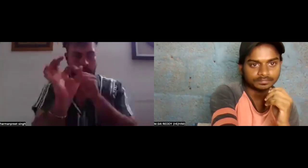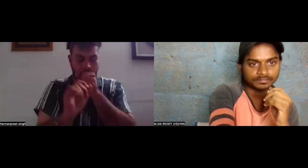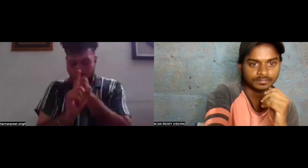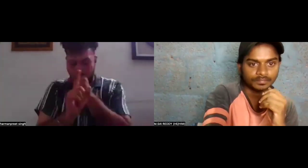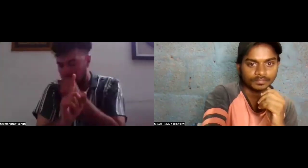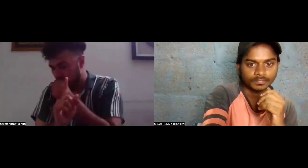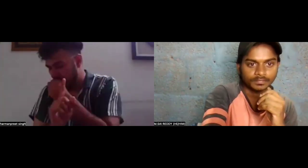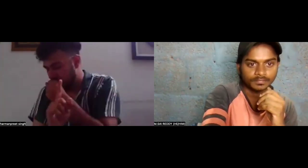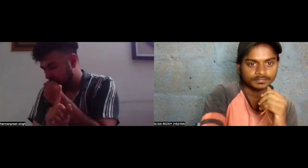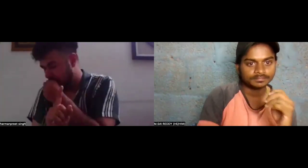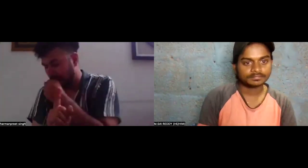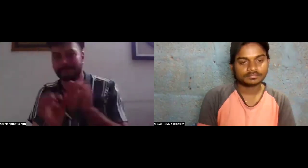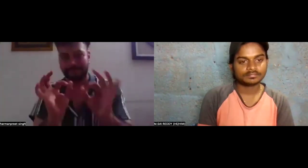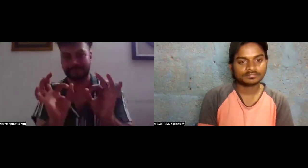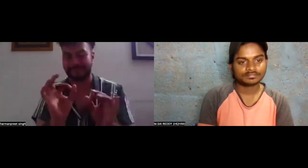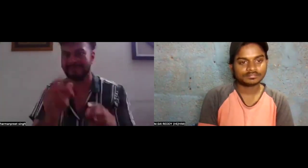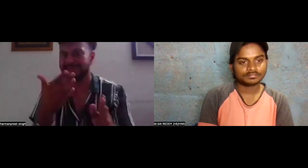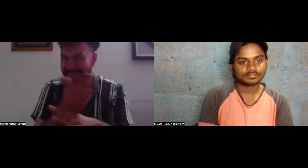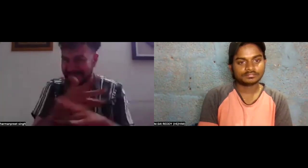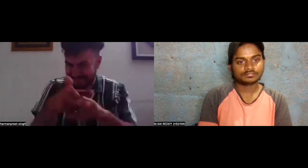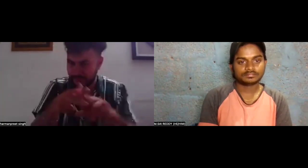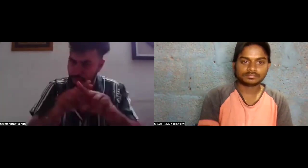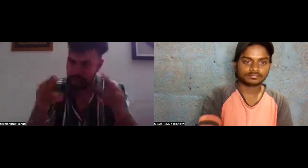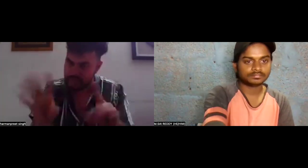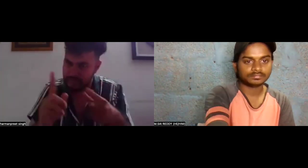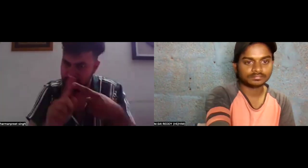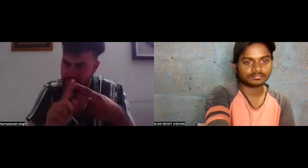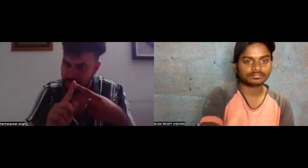Sai, so the same question I put to Sudarshan.